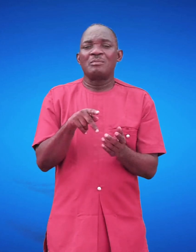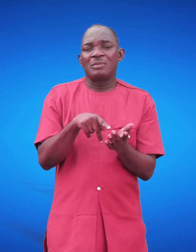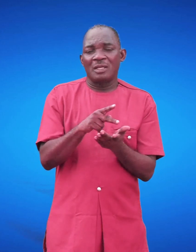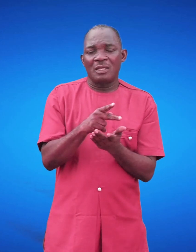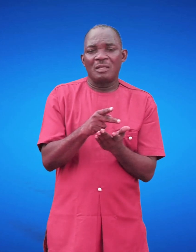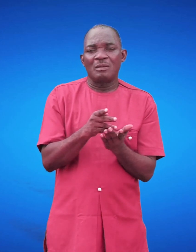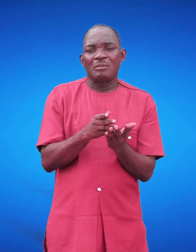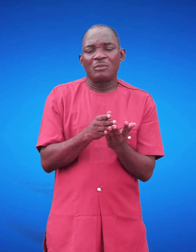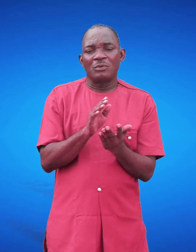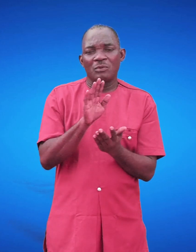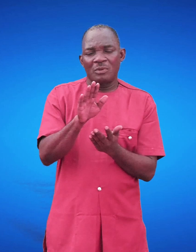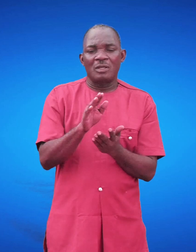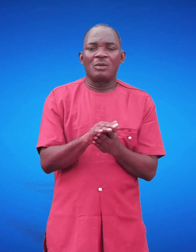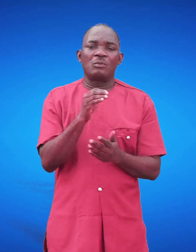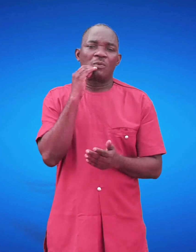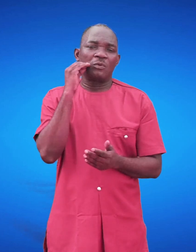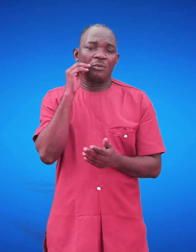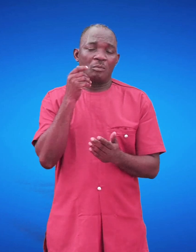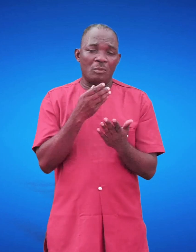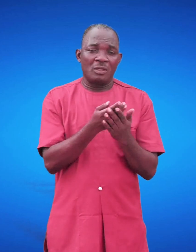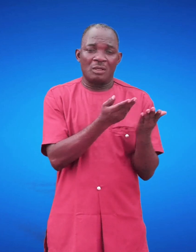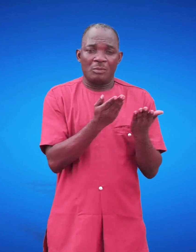in your home.